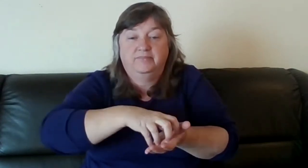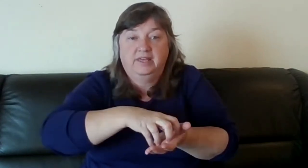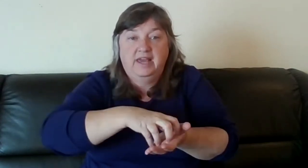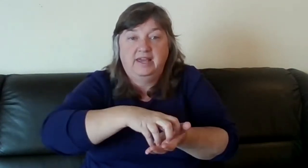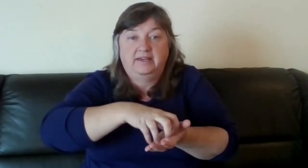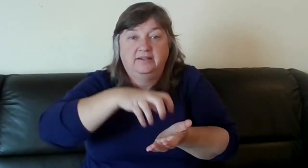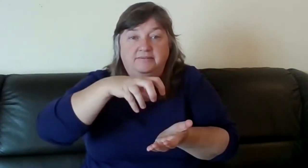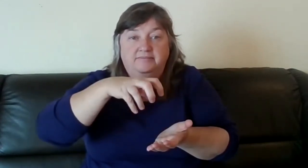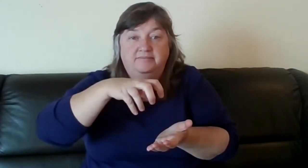Cake.